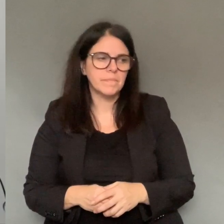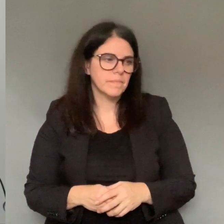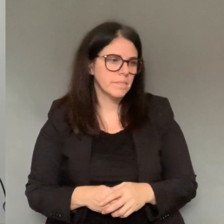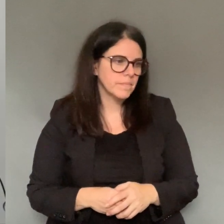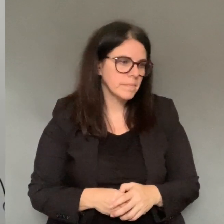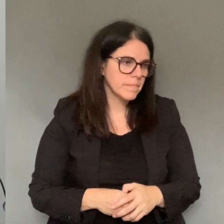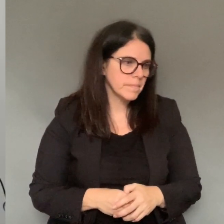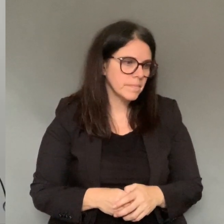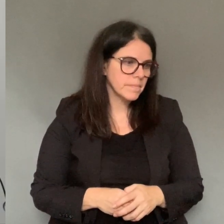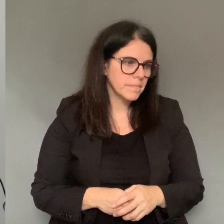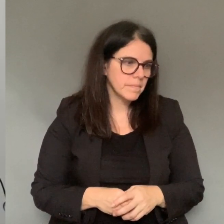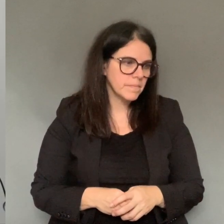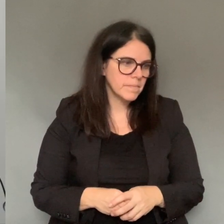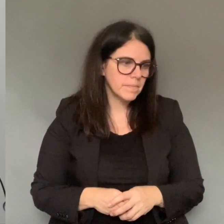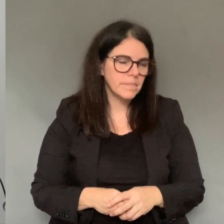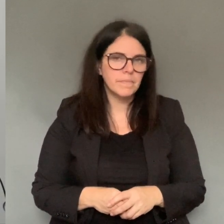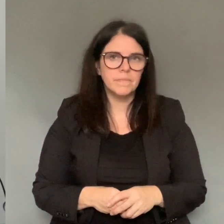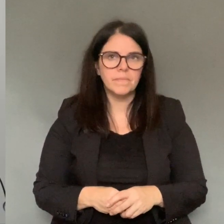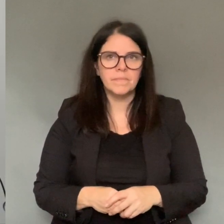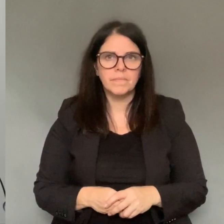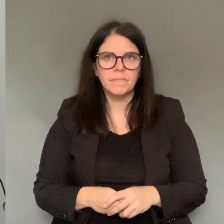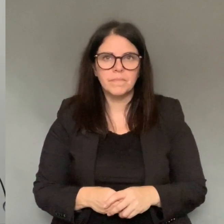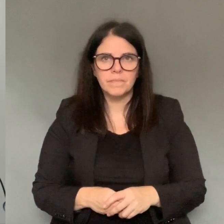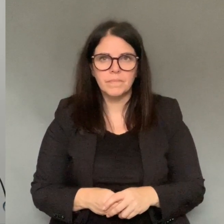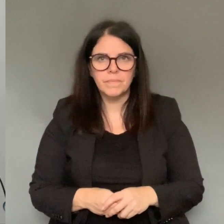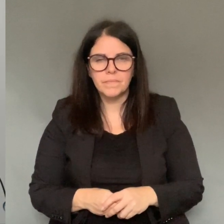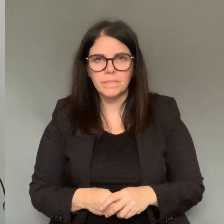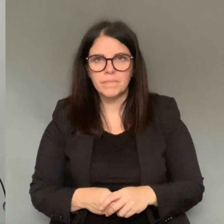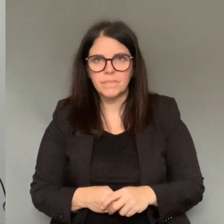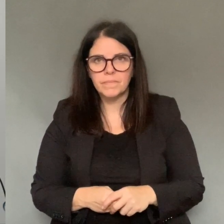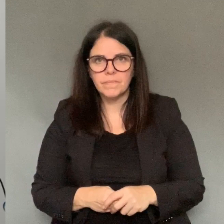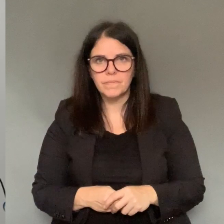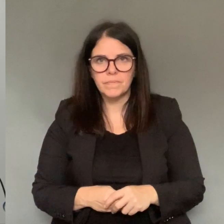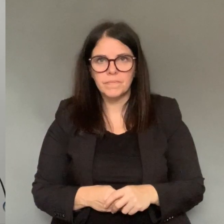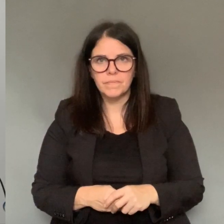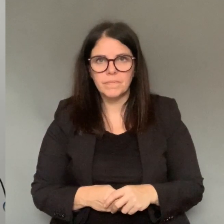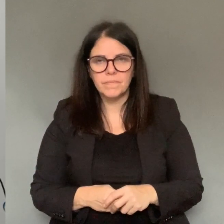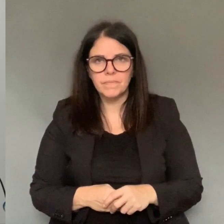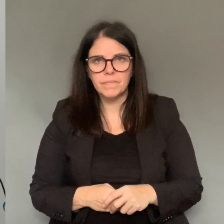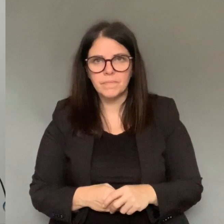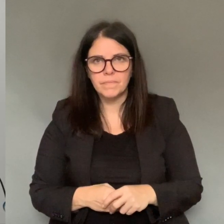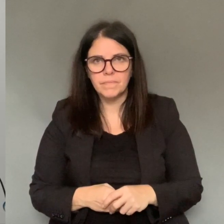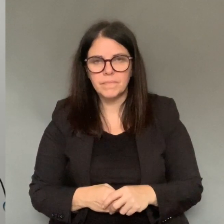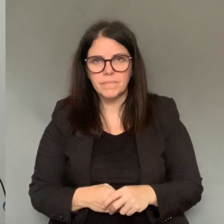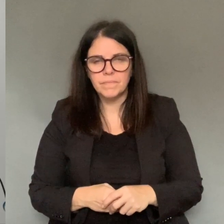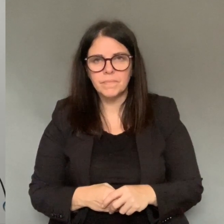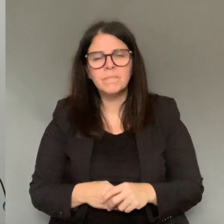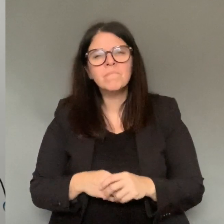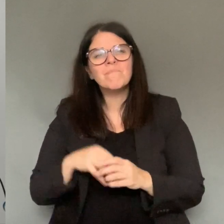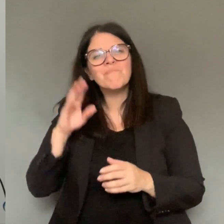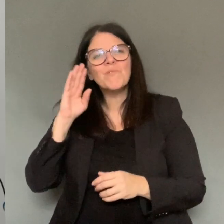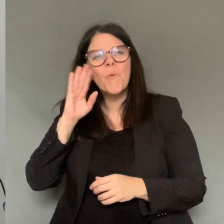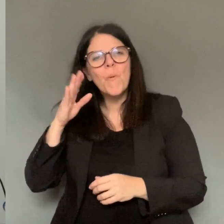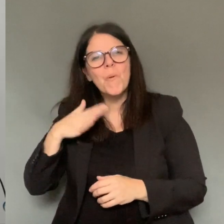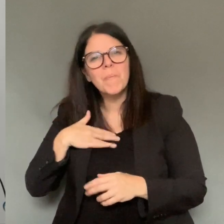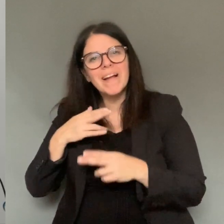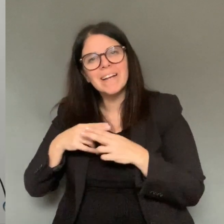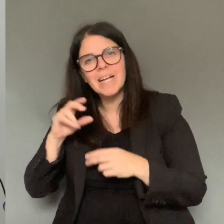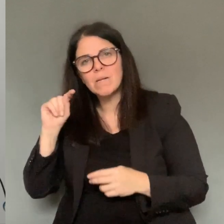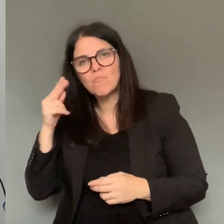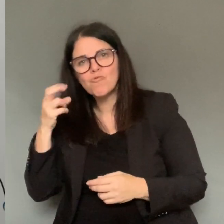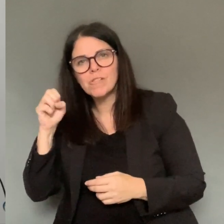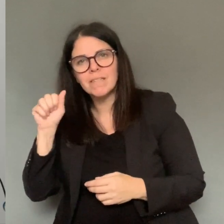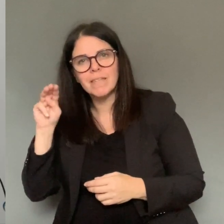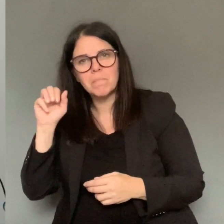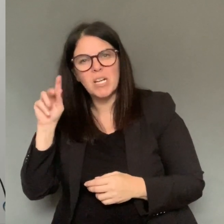Welcome everyone. Thank you for joining us today. I'm Theresa Marentette, CEO and Chief Nursing Officer of the Windsor-Essex County Health Unit. For those